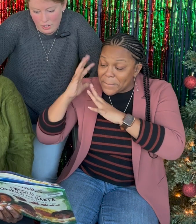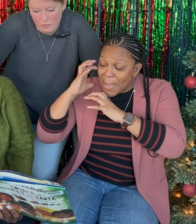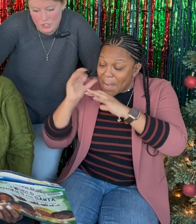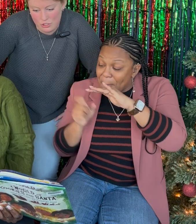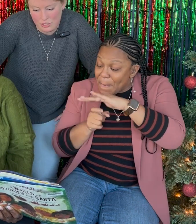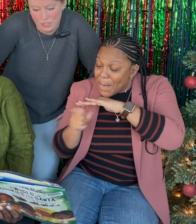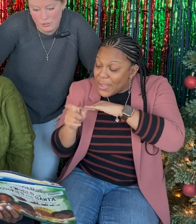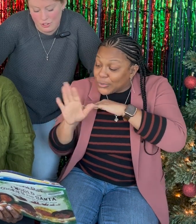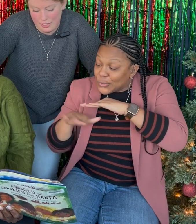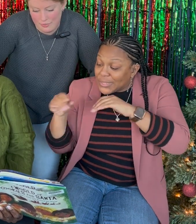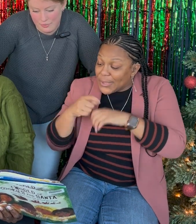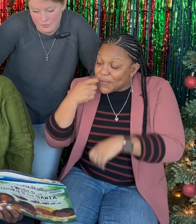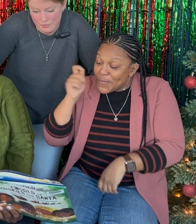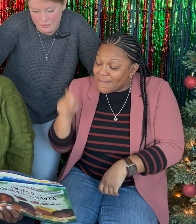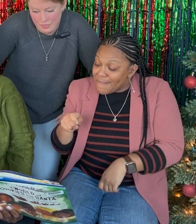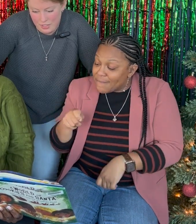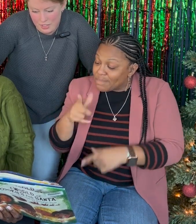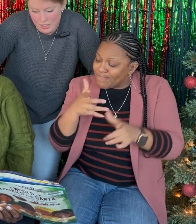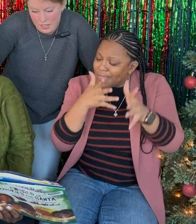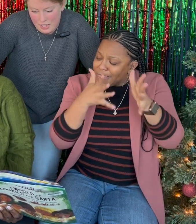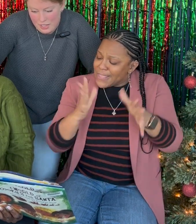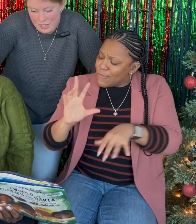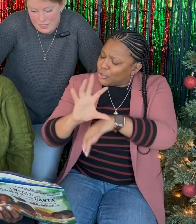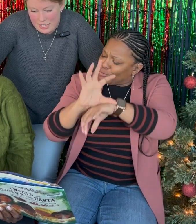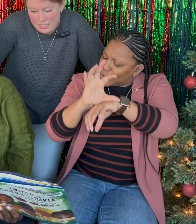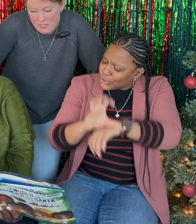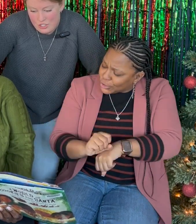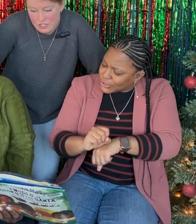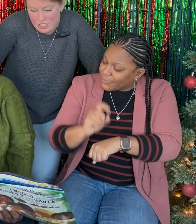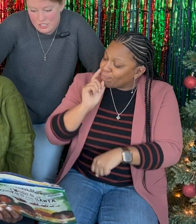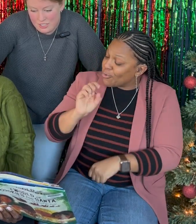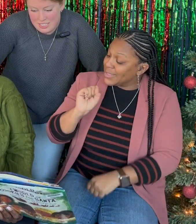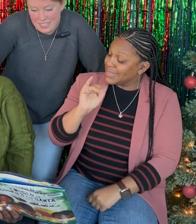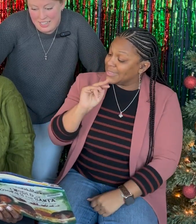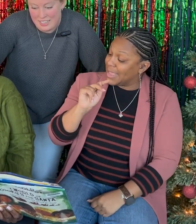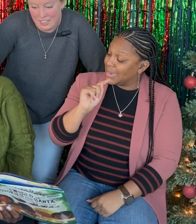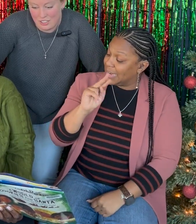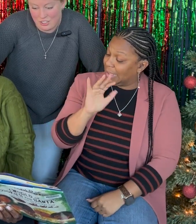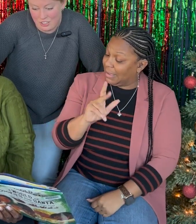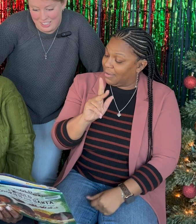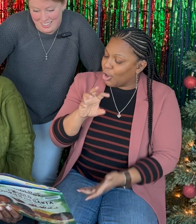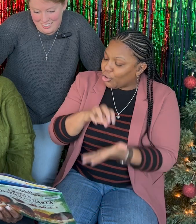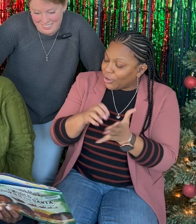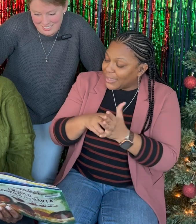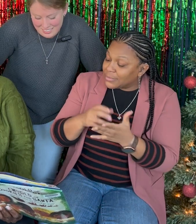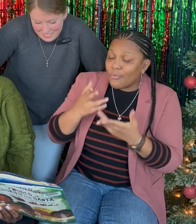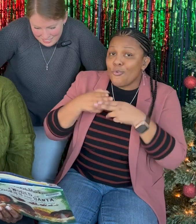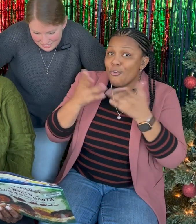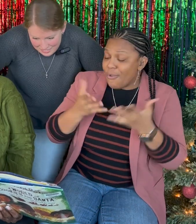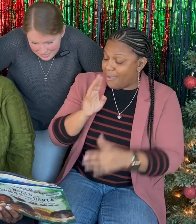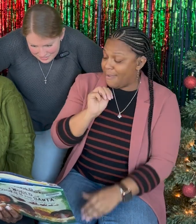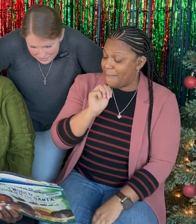pillow of children in Ukraine. They leave a traditional St. Nick cookie,